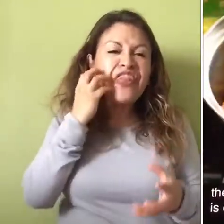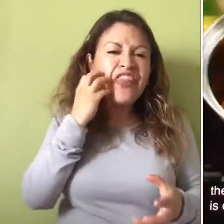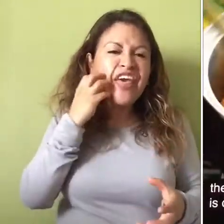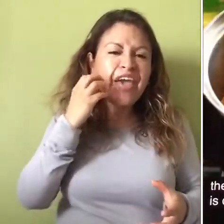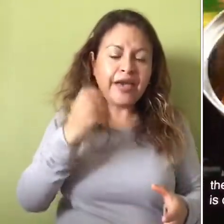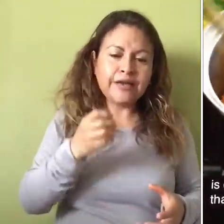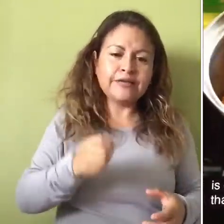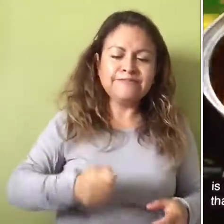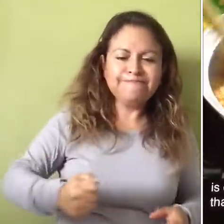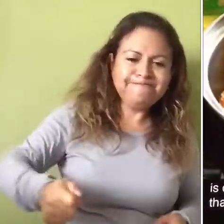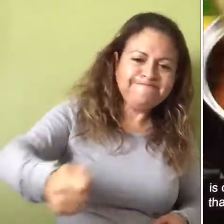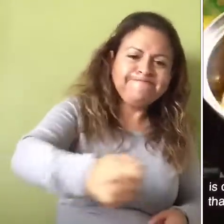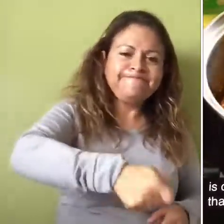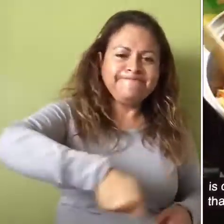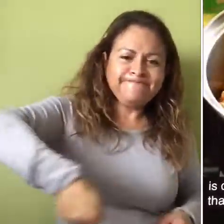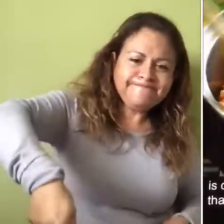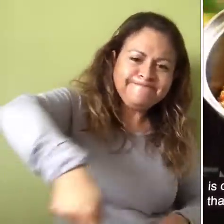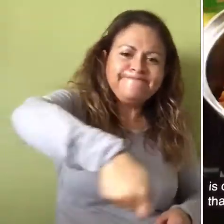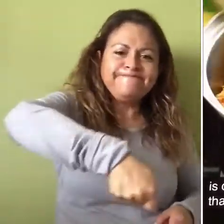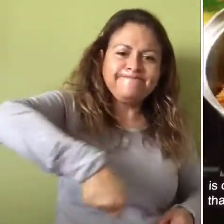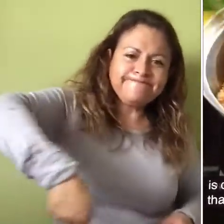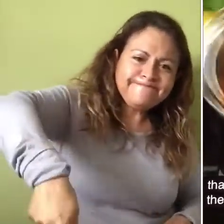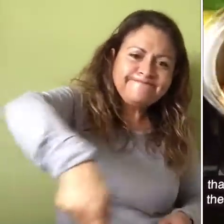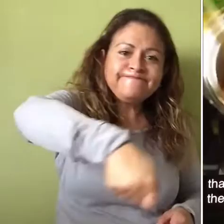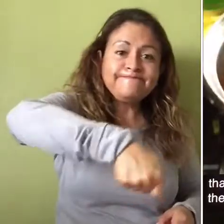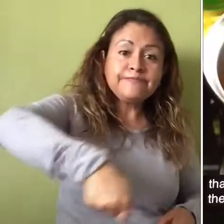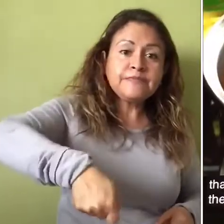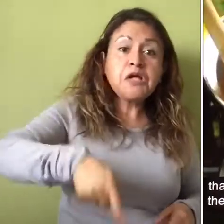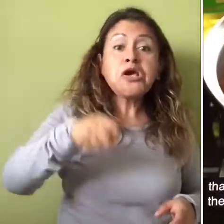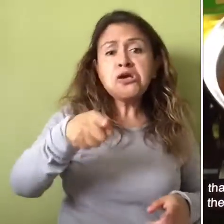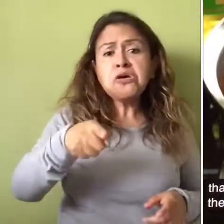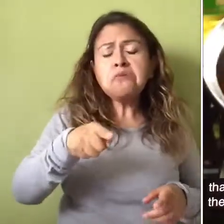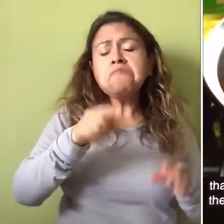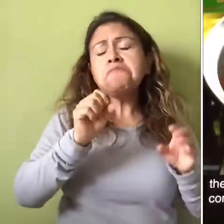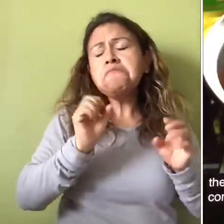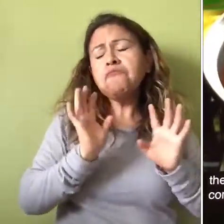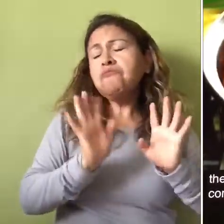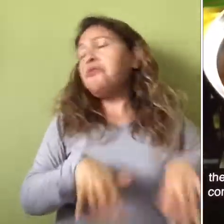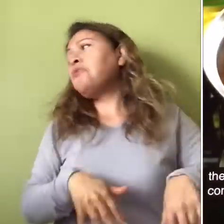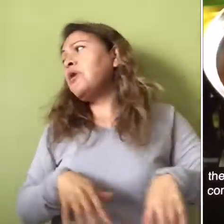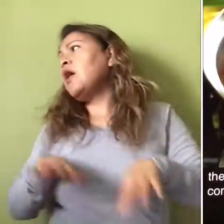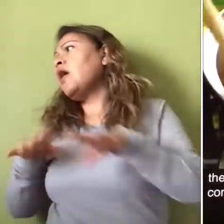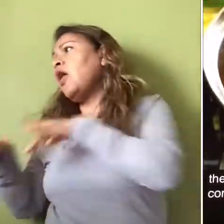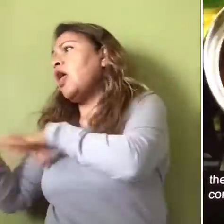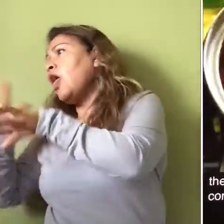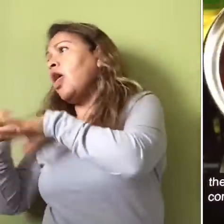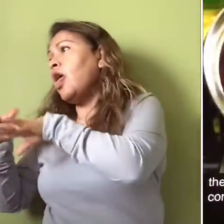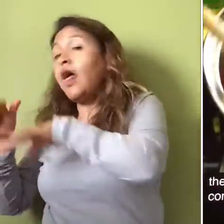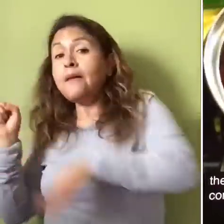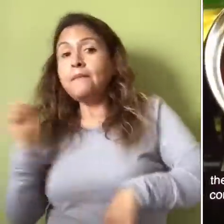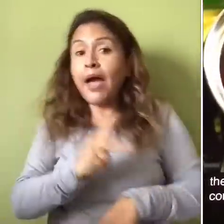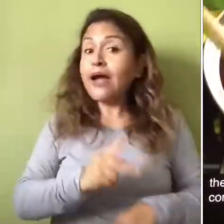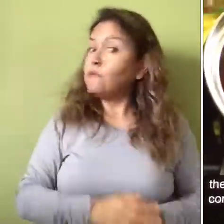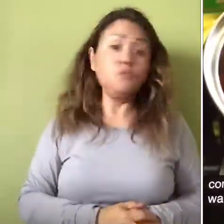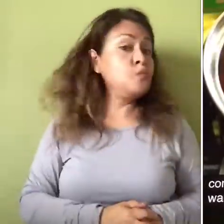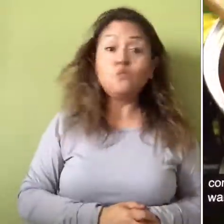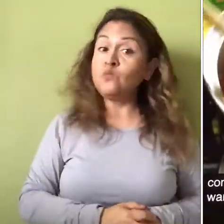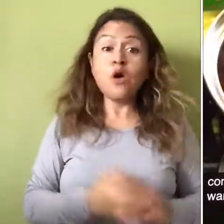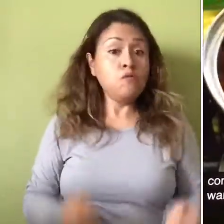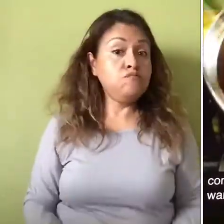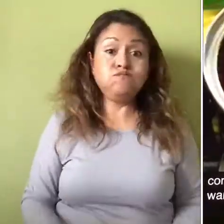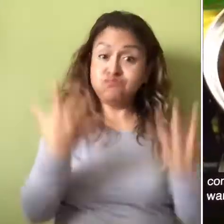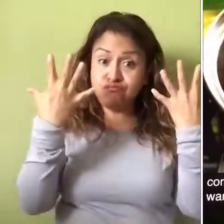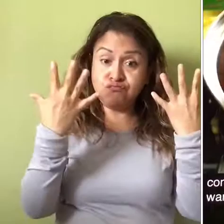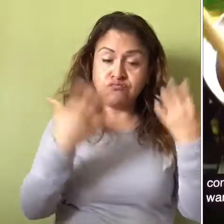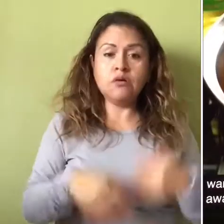tomatoey flavor. So you want to stir this constantly. Do not walk away from this because it will burn on you. You want to cook this for a good 45 seconds